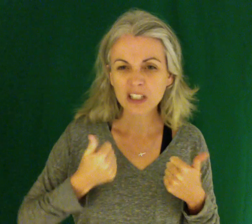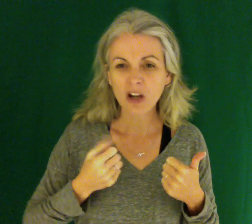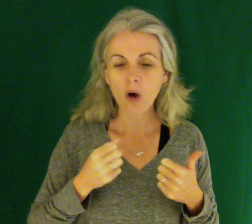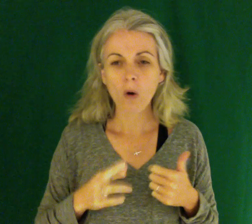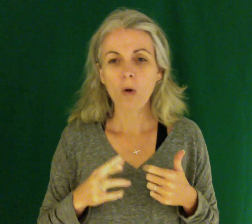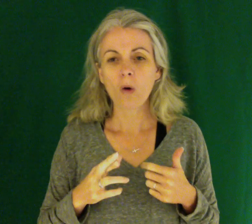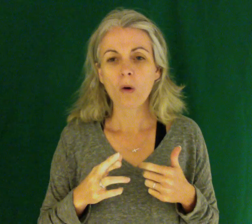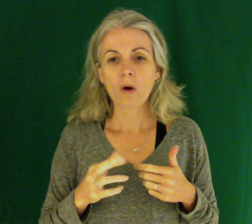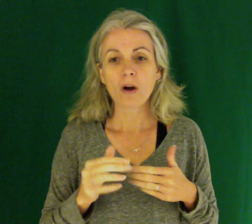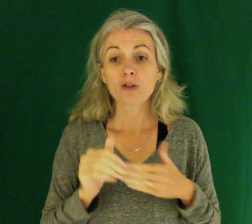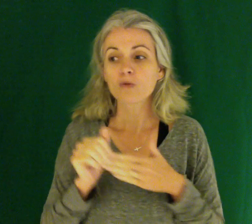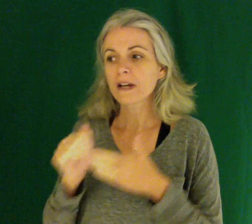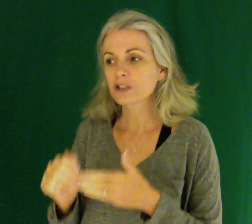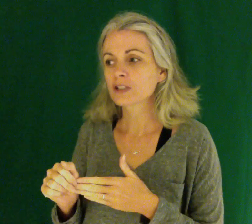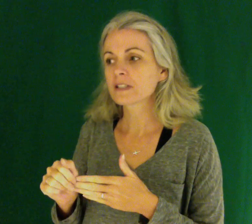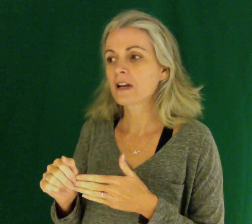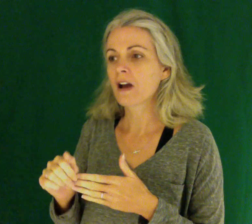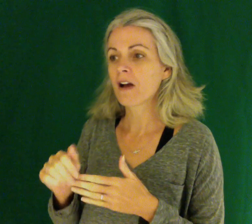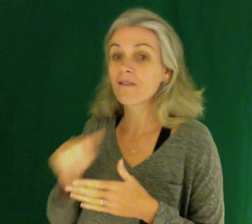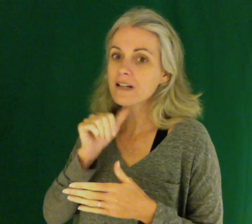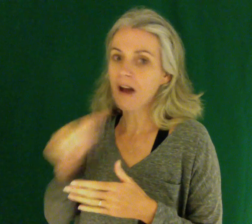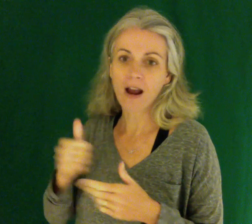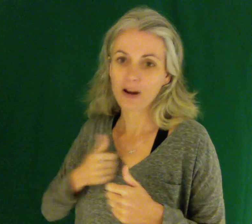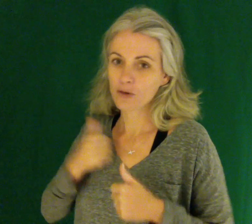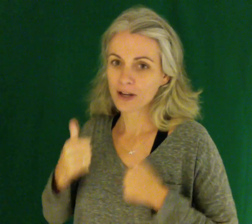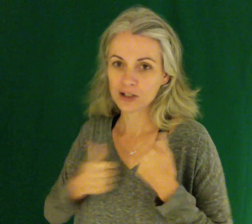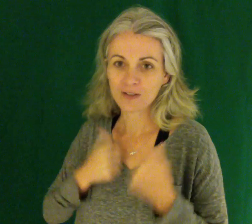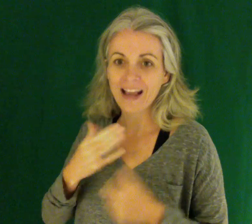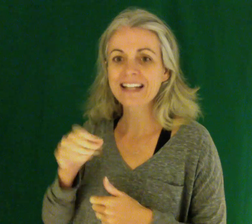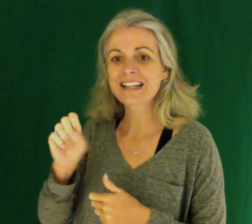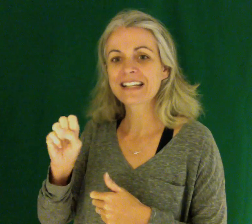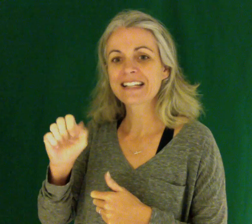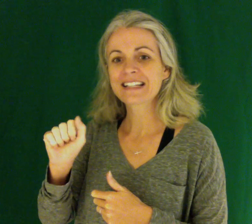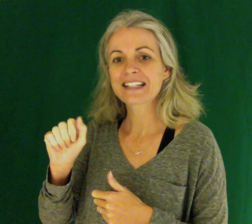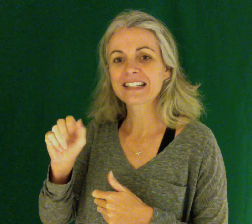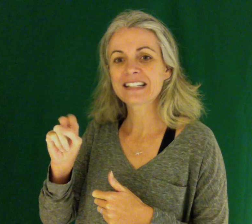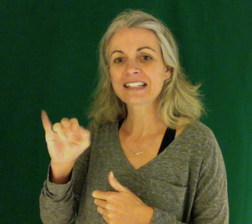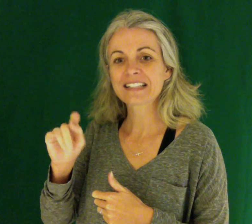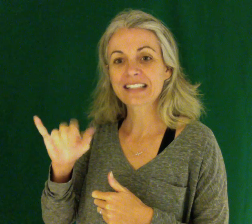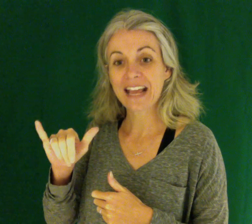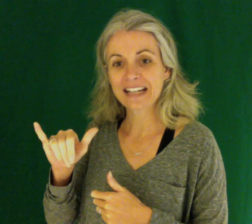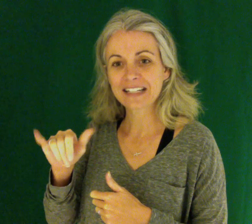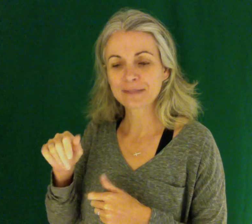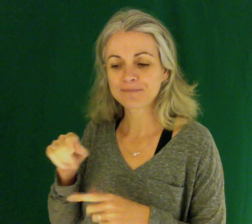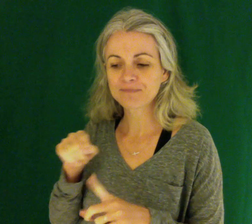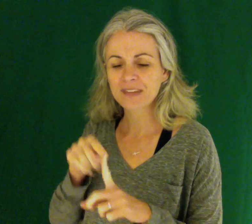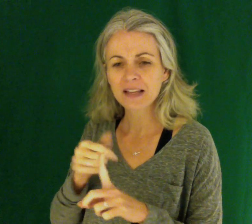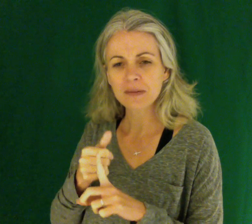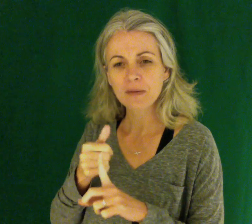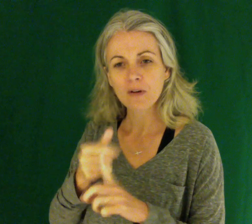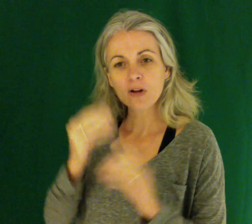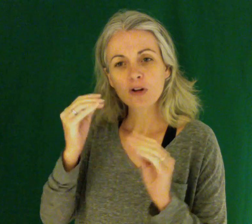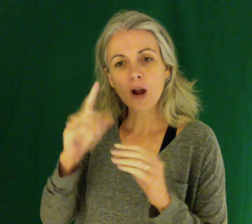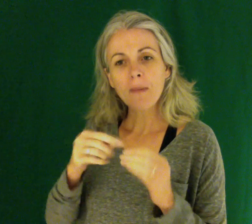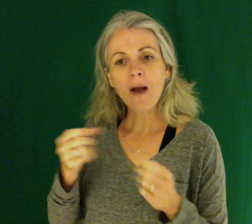direction of sanity and non-aggression. And when he taught about fear, he very clearly said